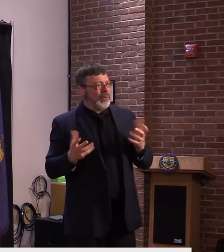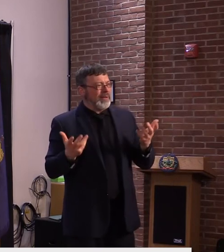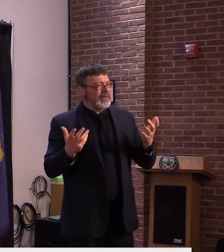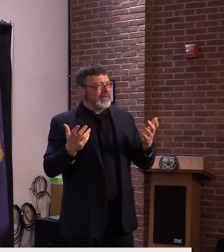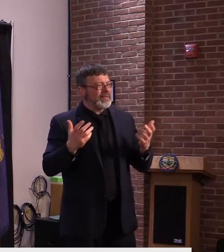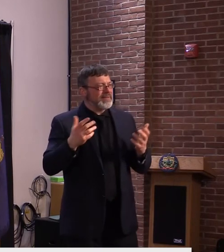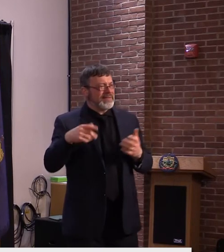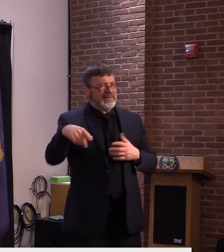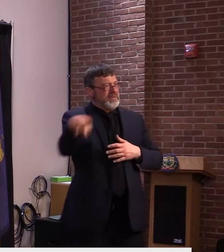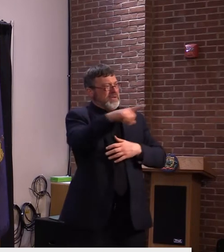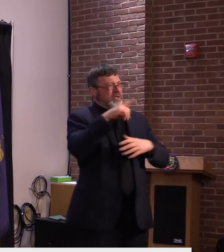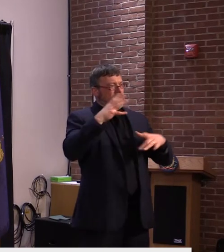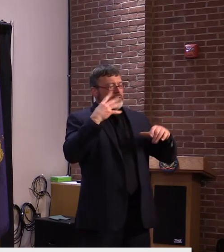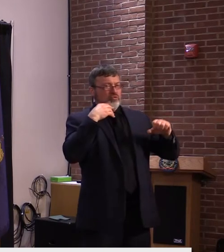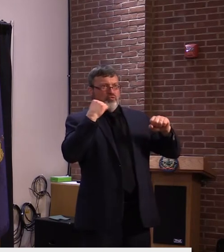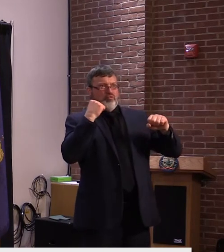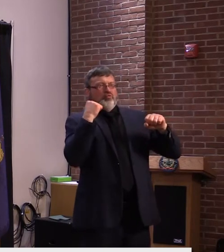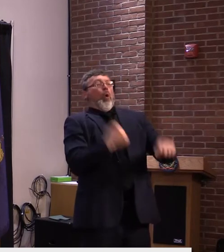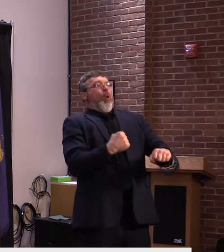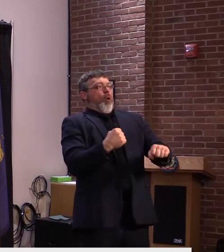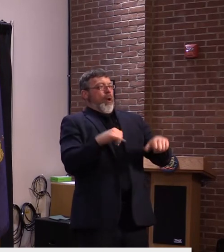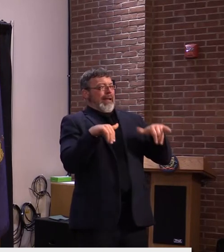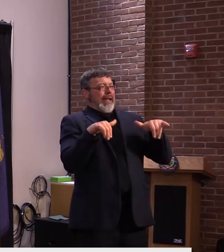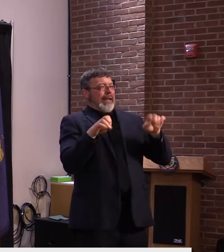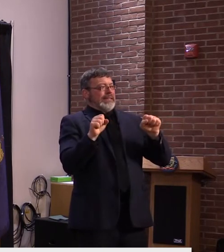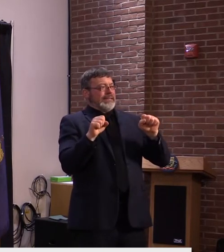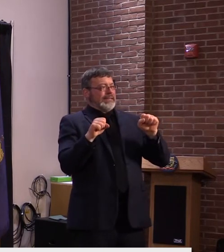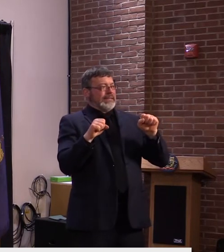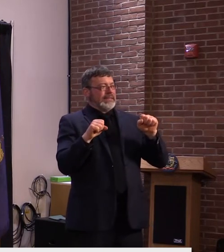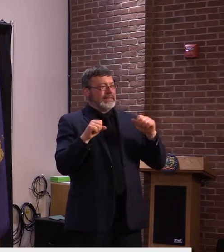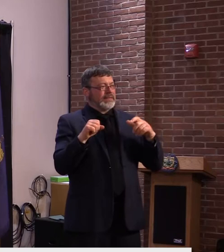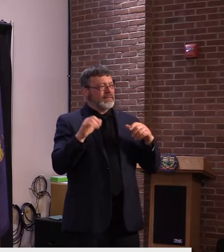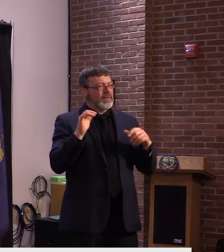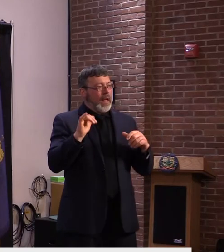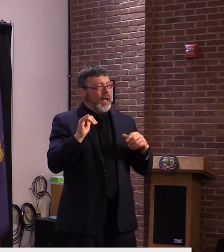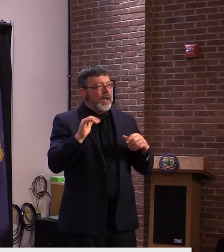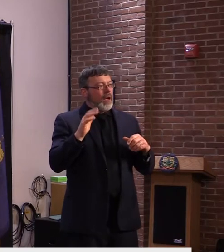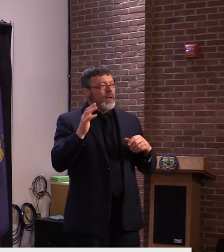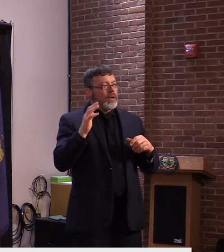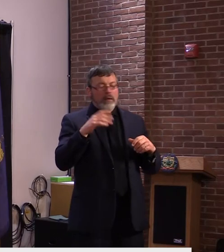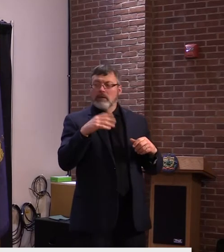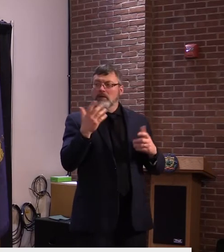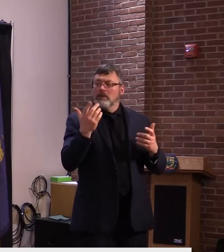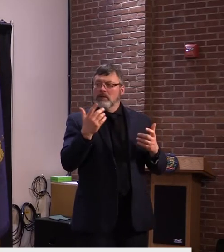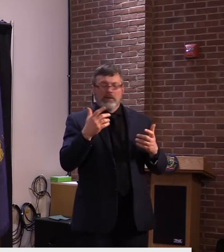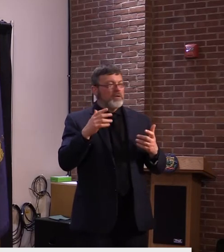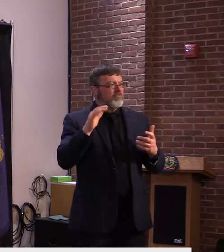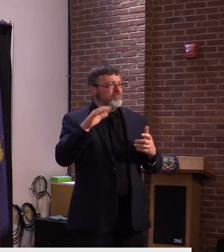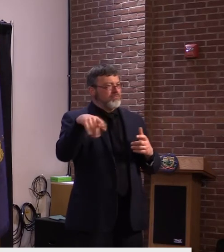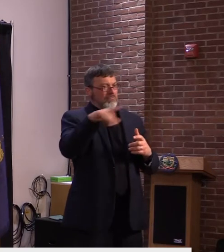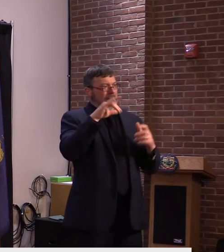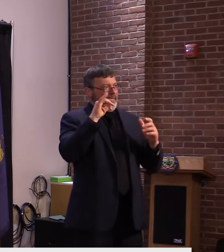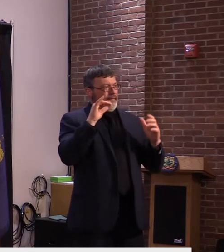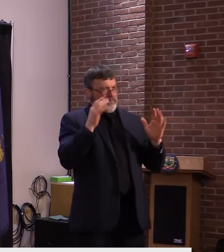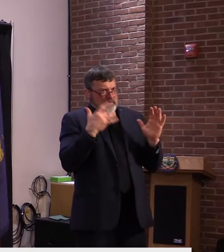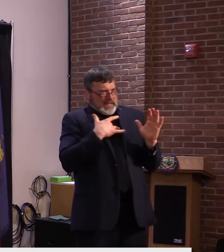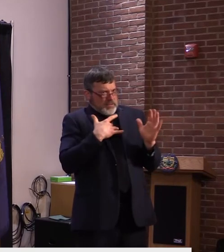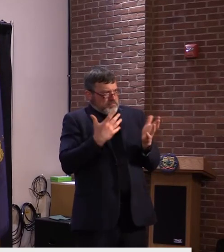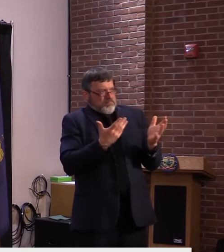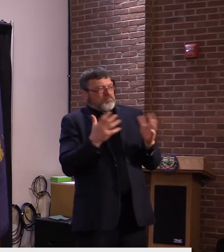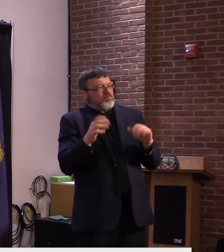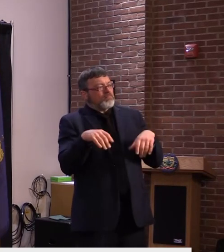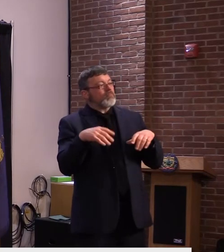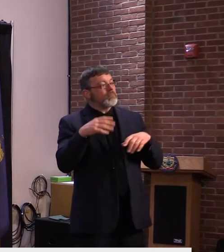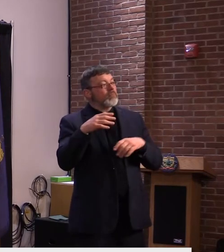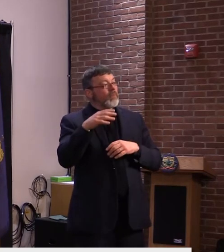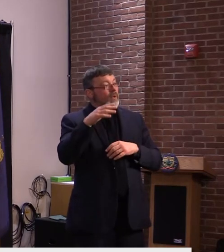are in leadership are not quite ready to move off the mark. I think they can get there if they understand that Vermonters